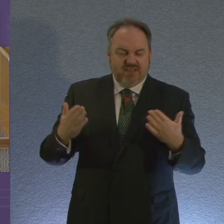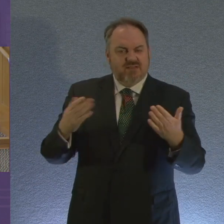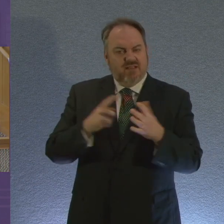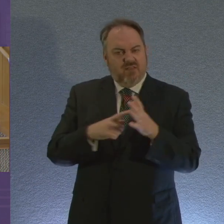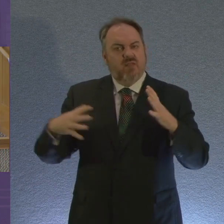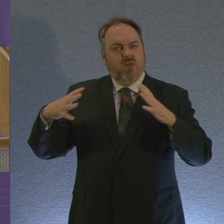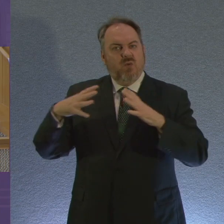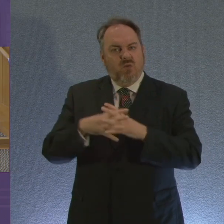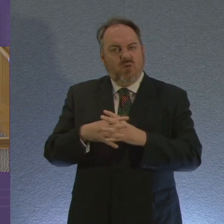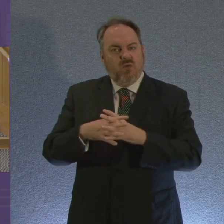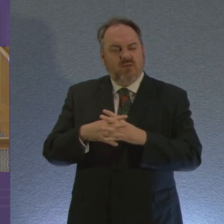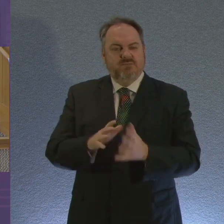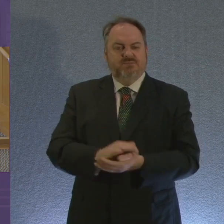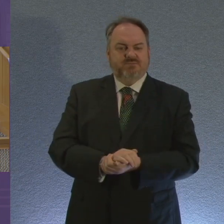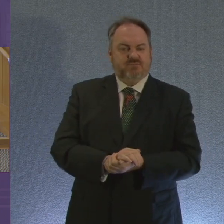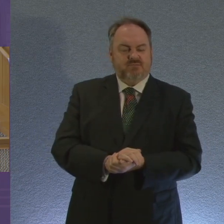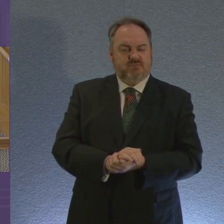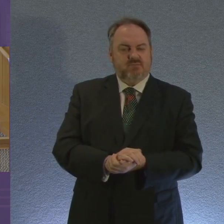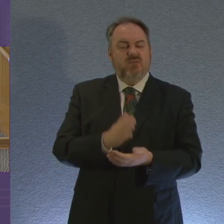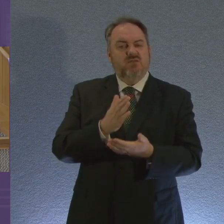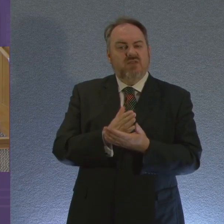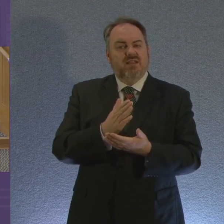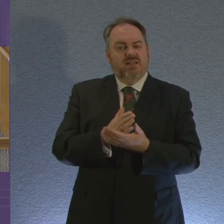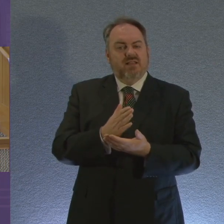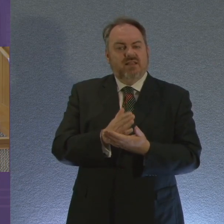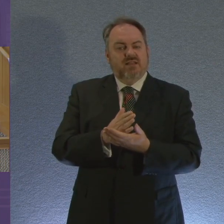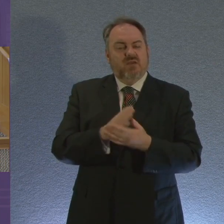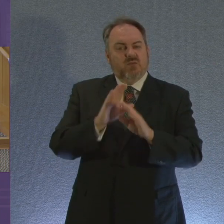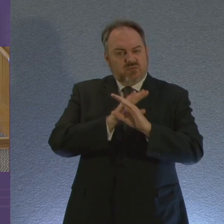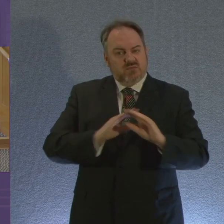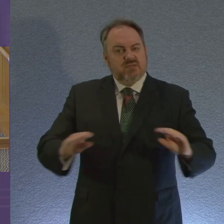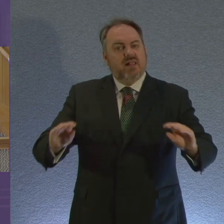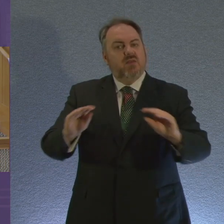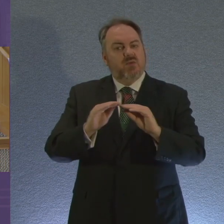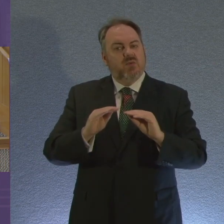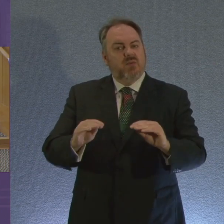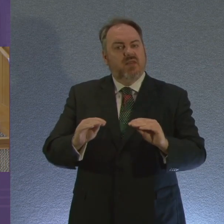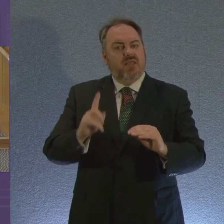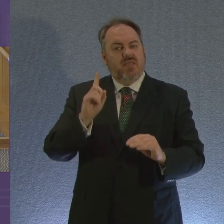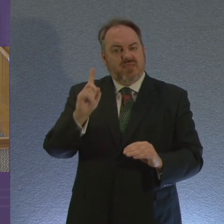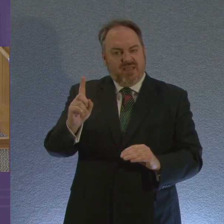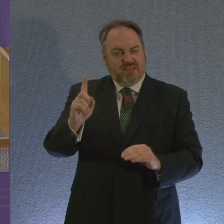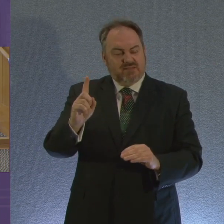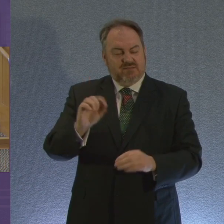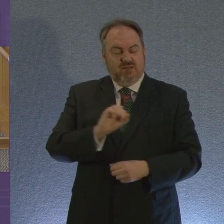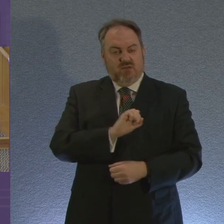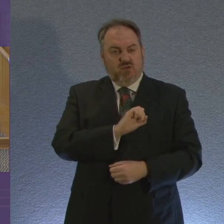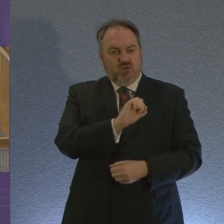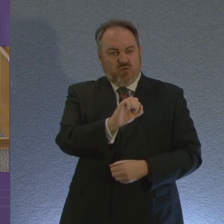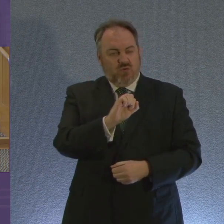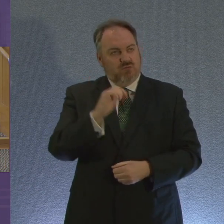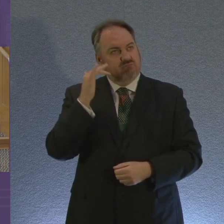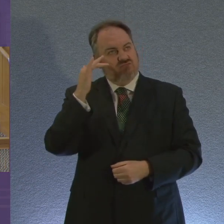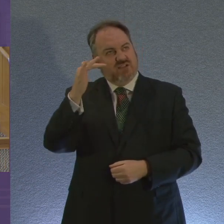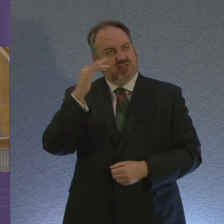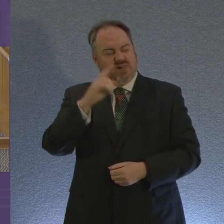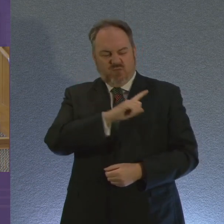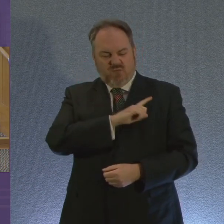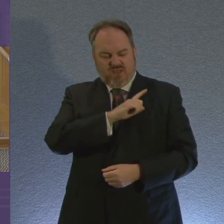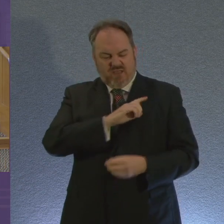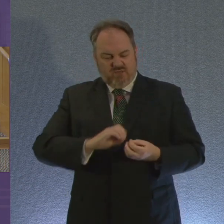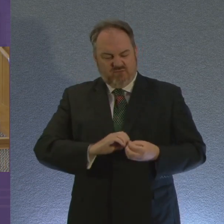Wales. And I just want to say something about the way in which the argument for this has been constructed, because if you read carefully the